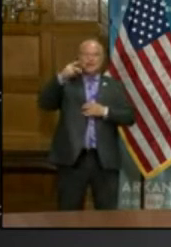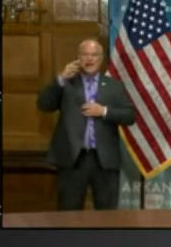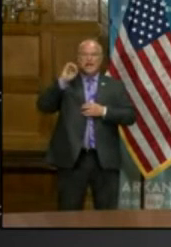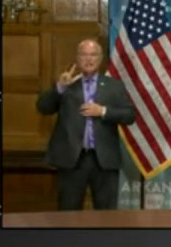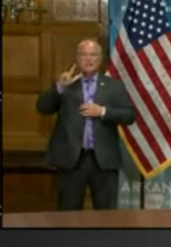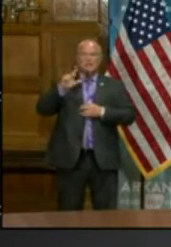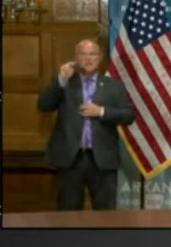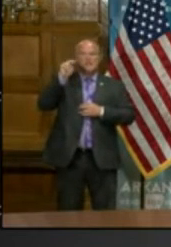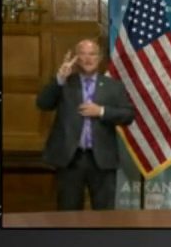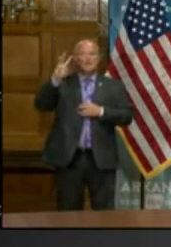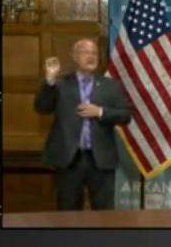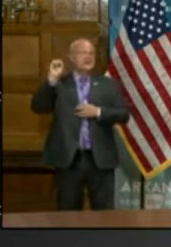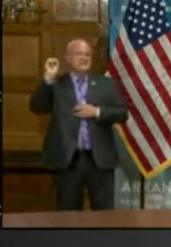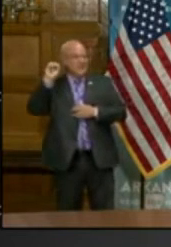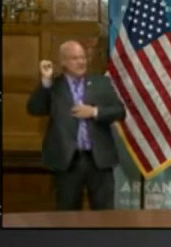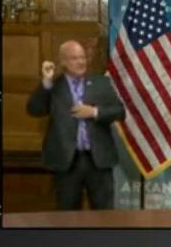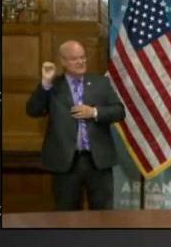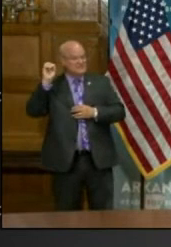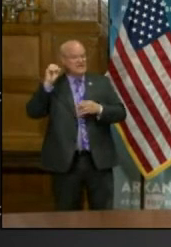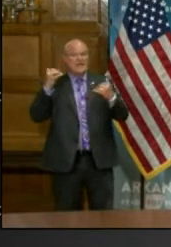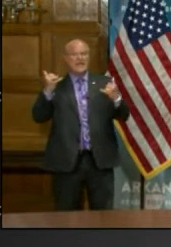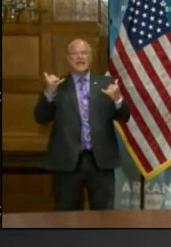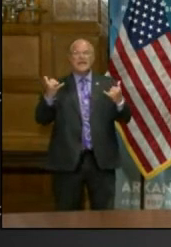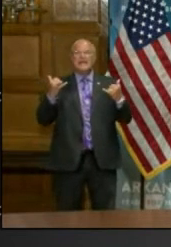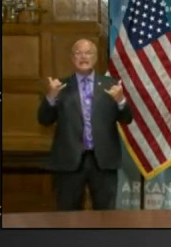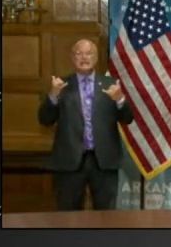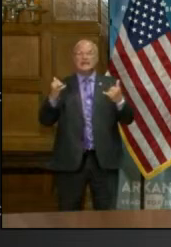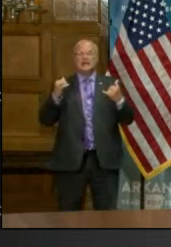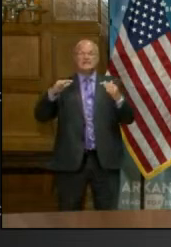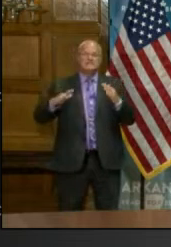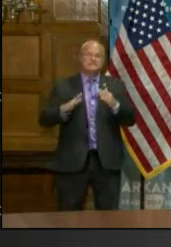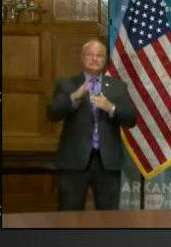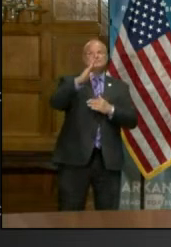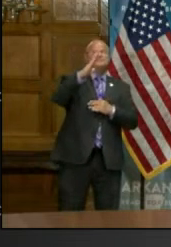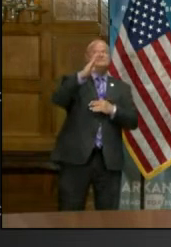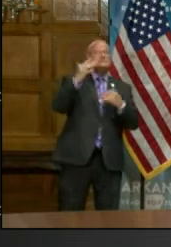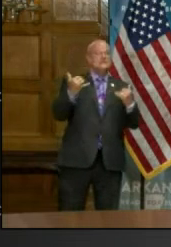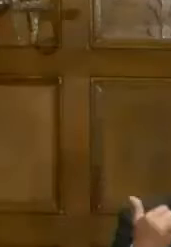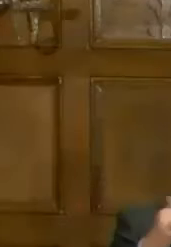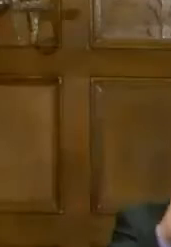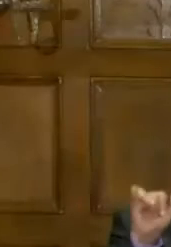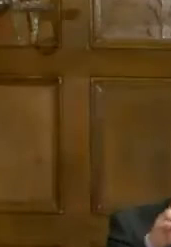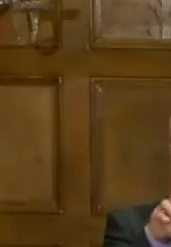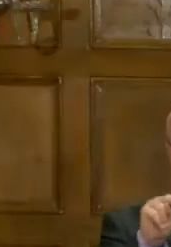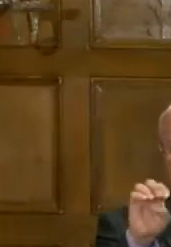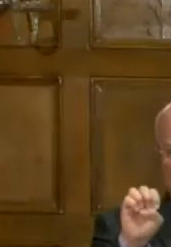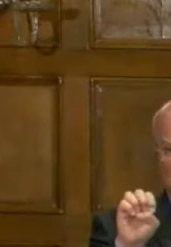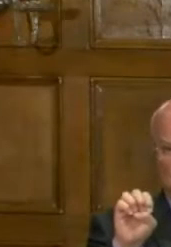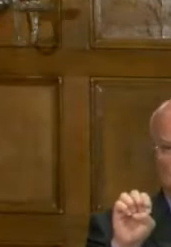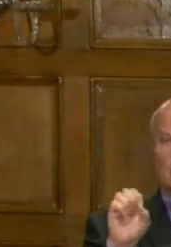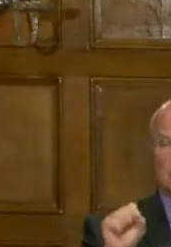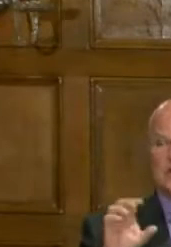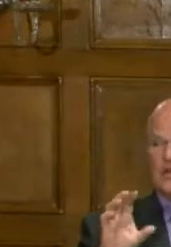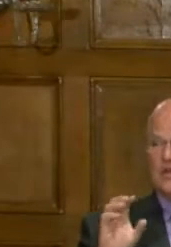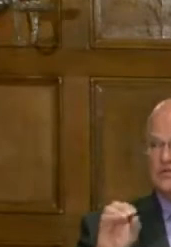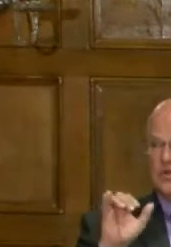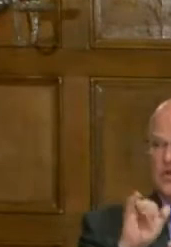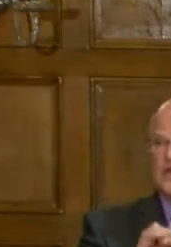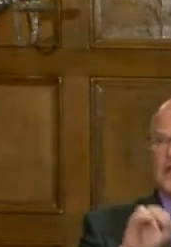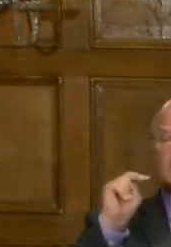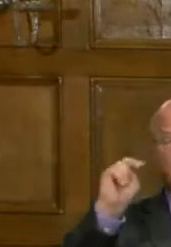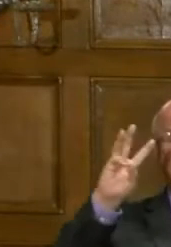They didn't have really a peak, and now they are peaking here in June. And so